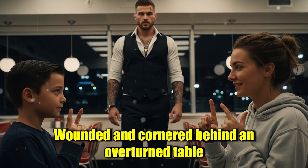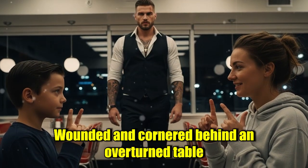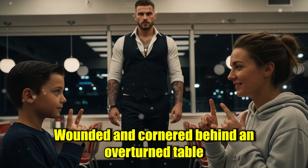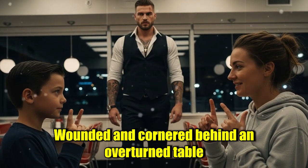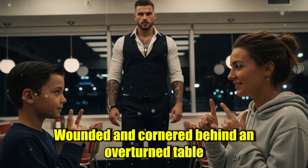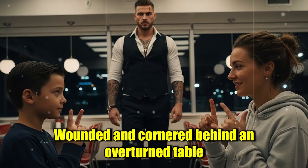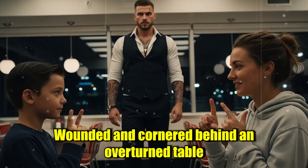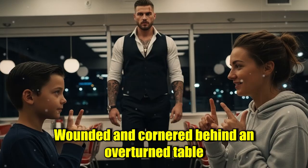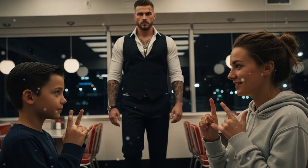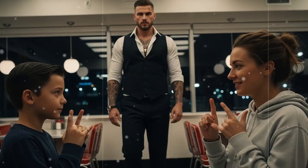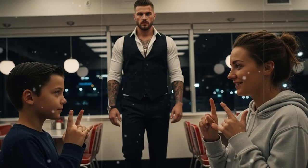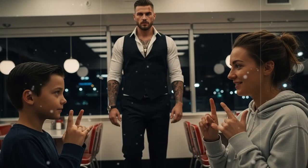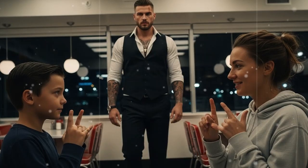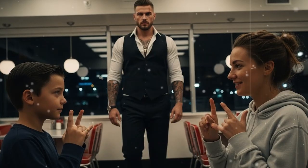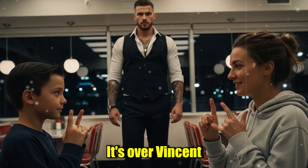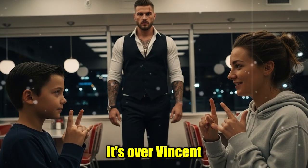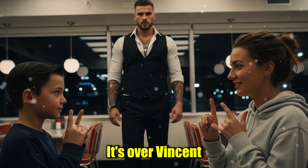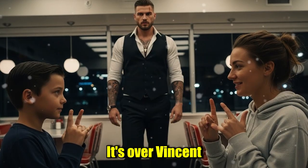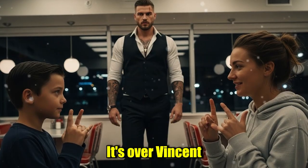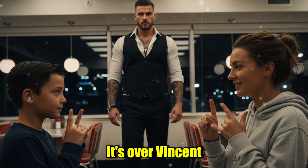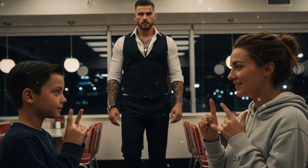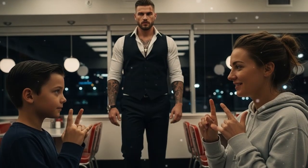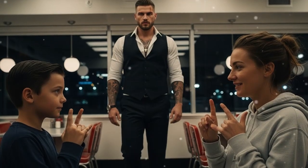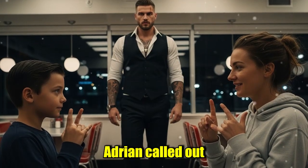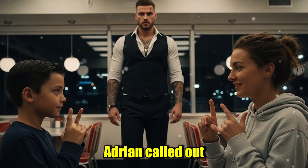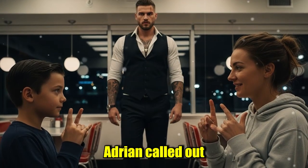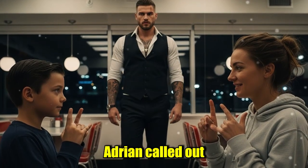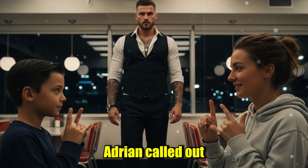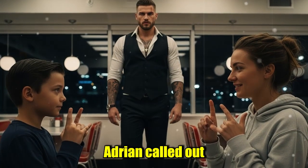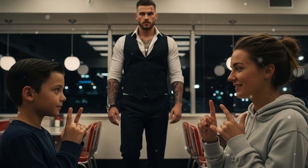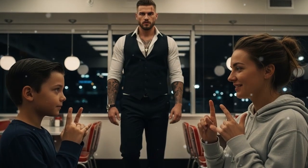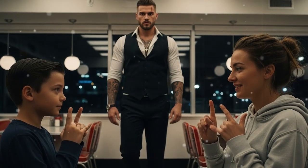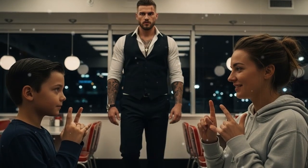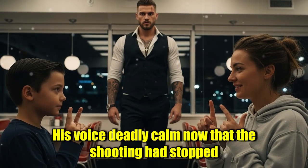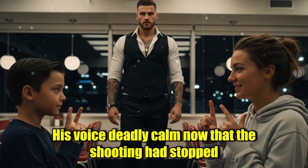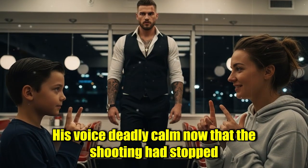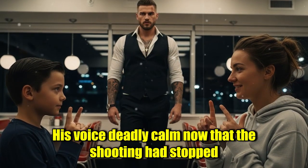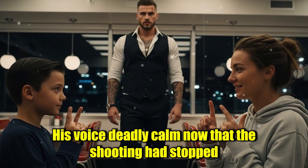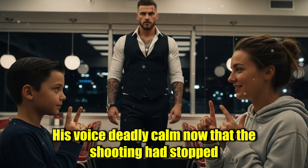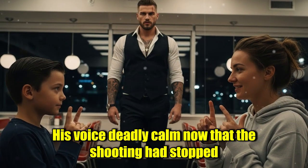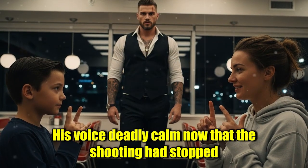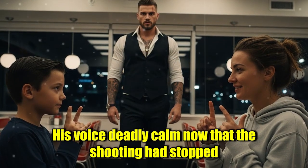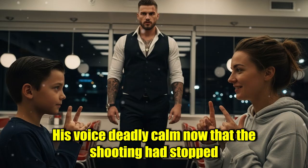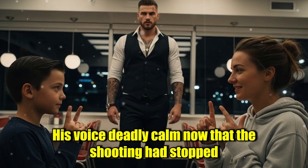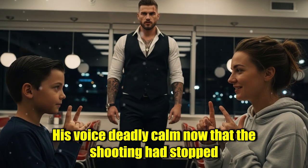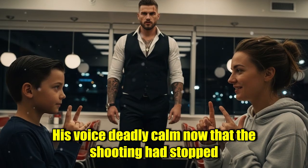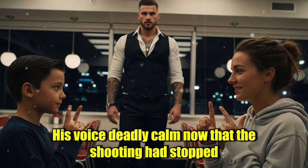an overturned table. "It's over, Vincent," Adrian called out, his voice deadly calm now that the shooting had